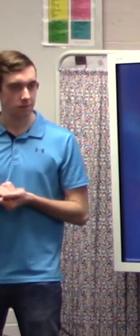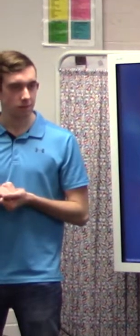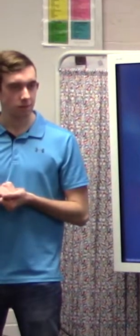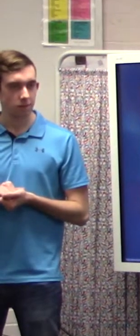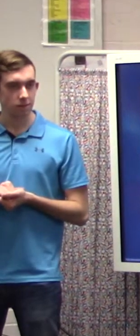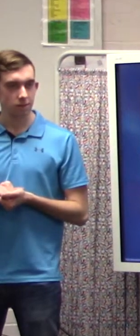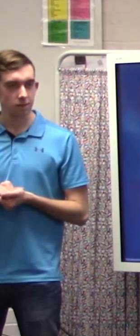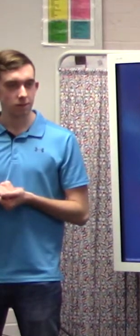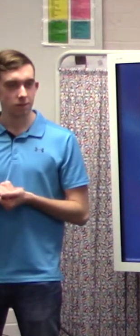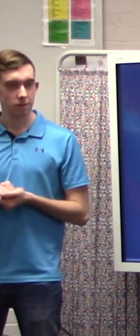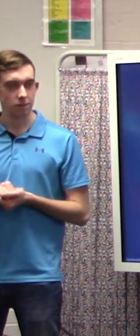are you sitting?